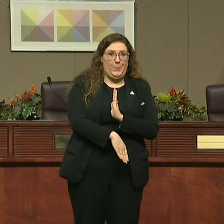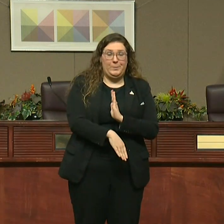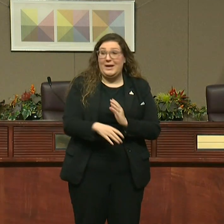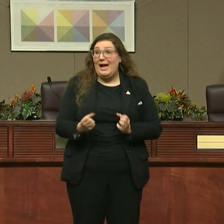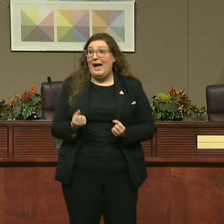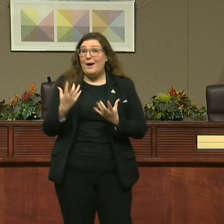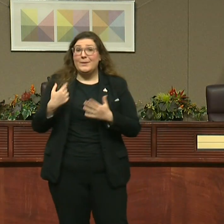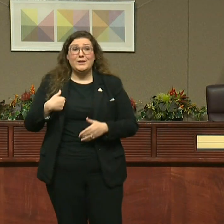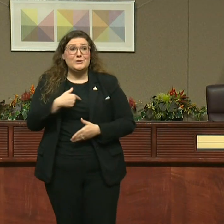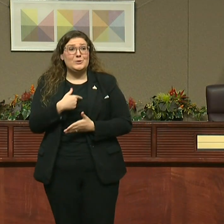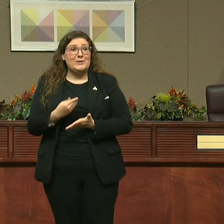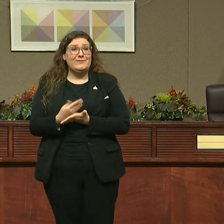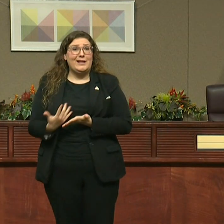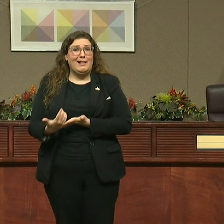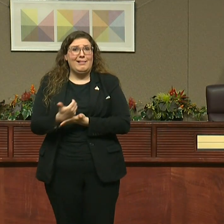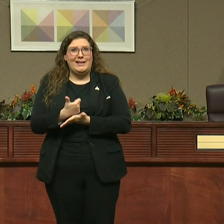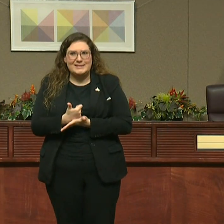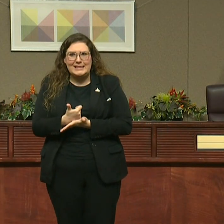to